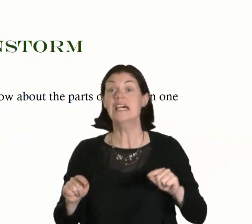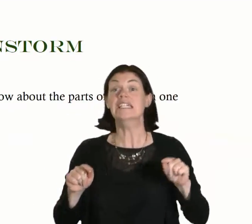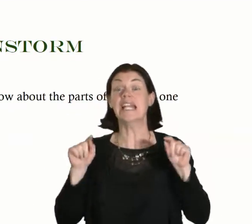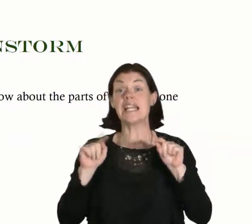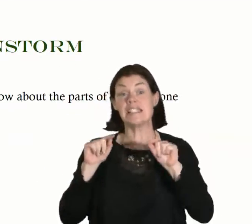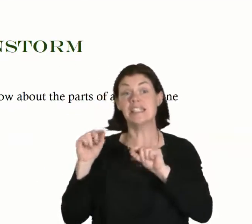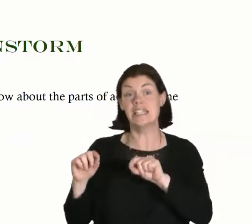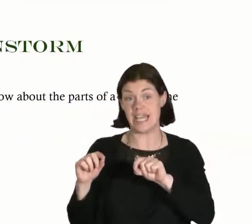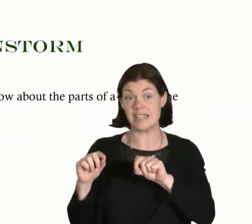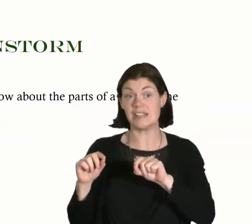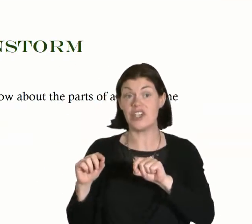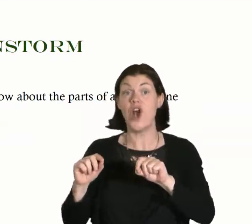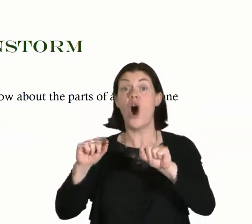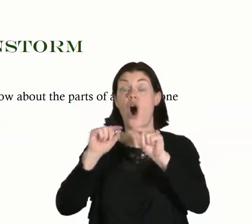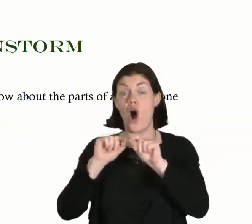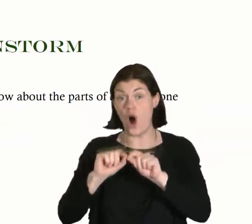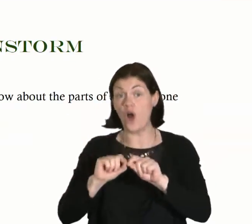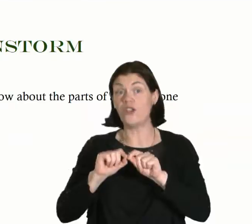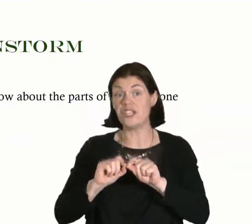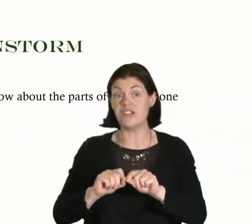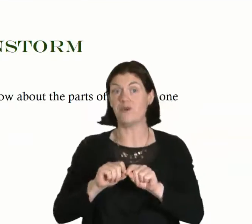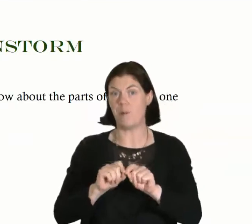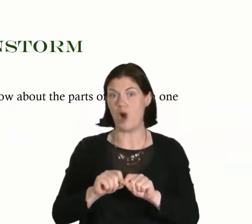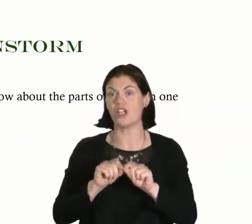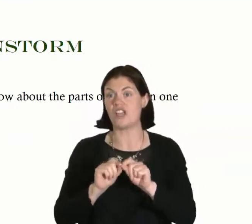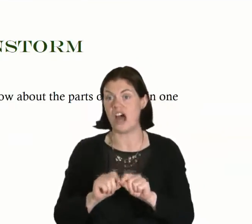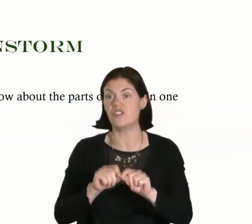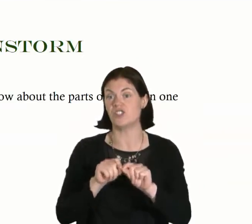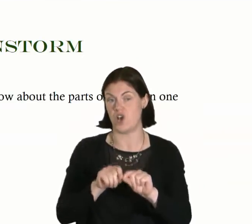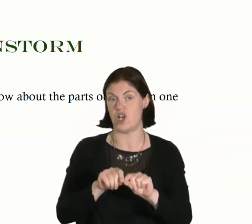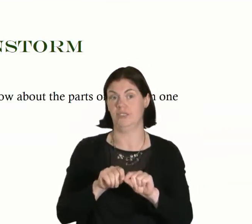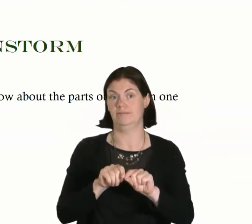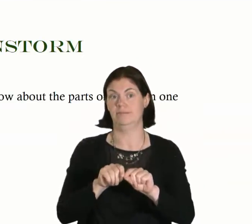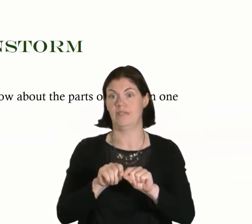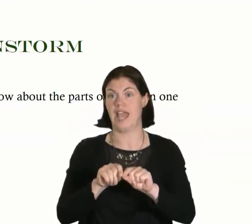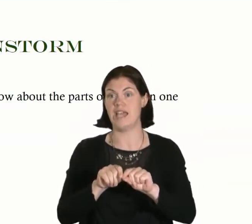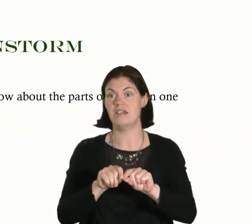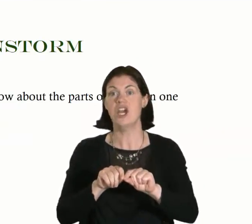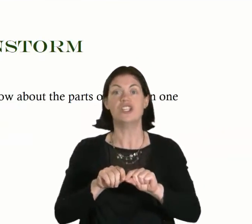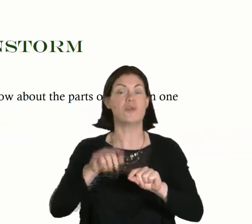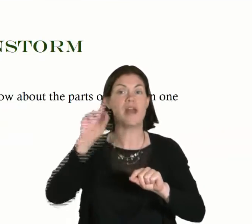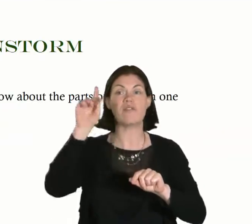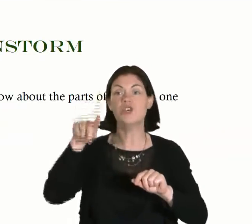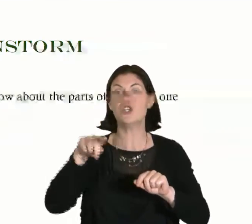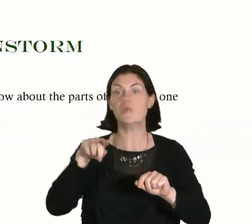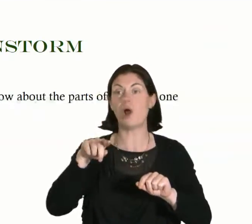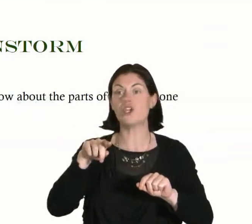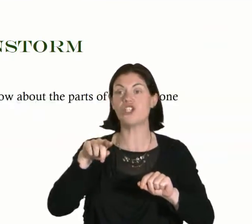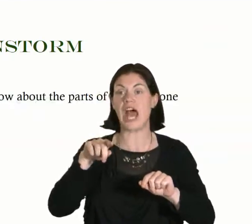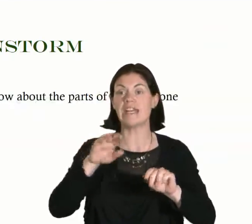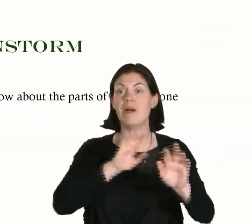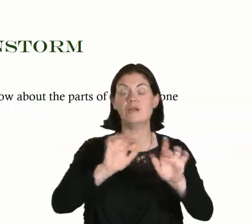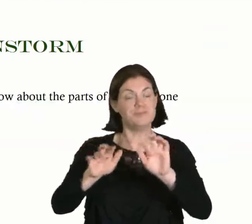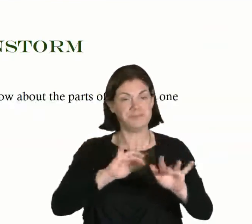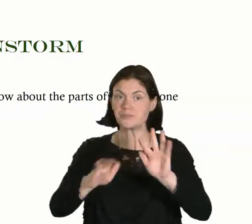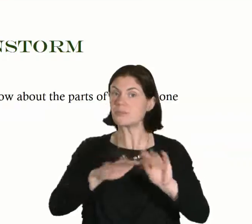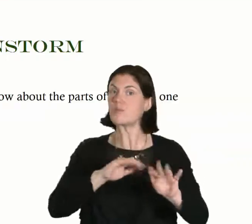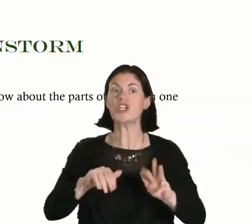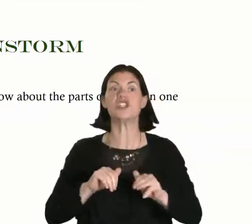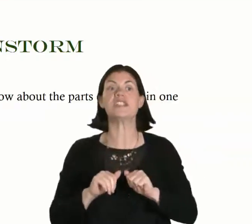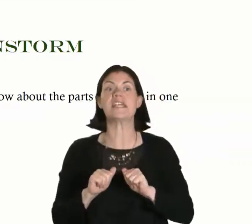guys, let's list all the different parts of a song. Okay. So whatever you and your partner chatted